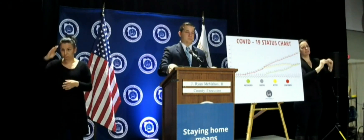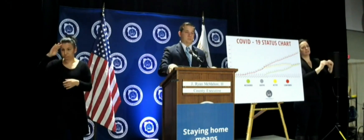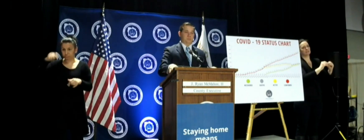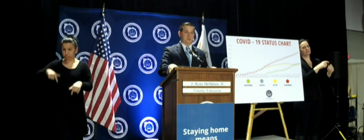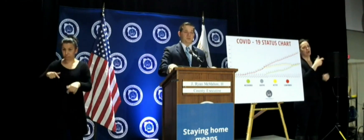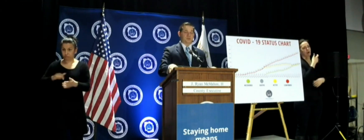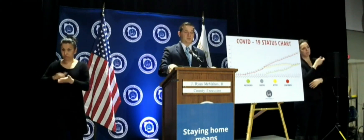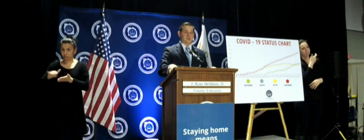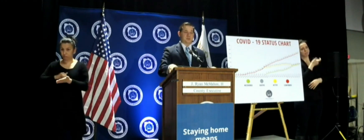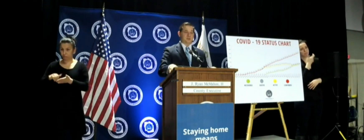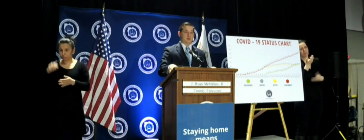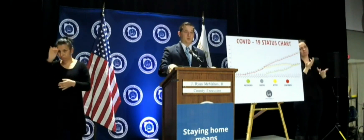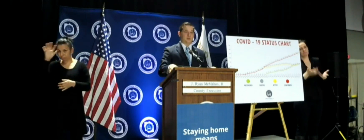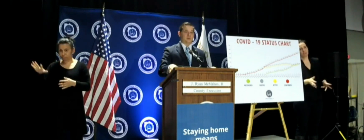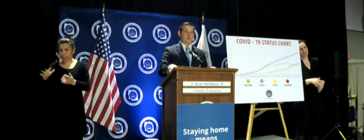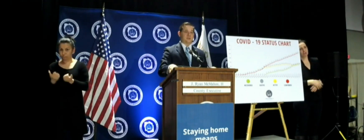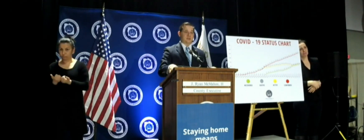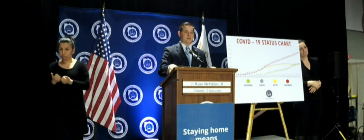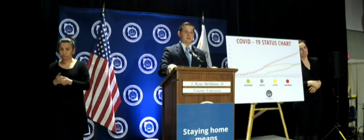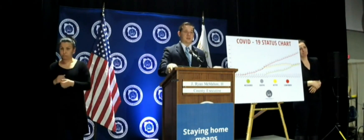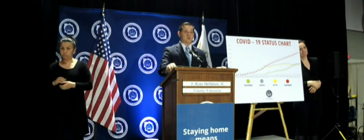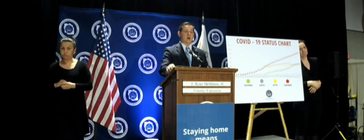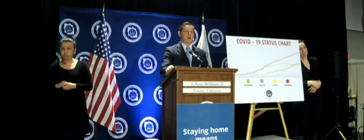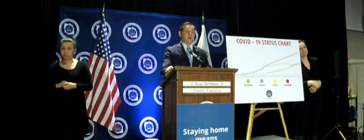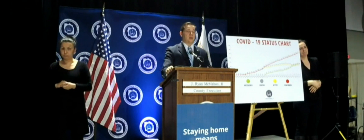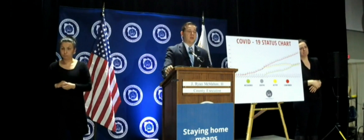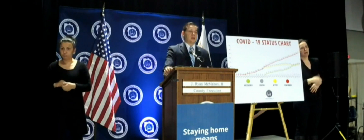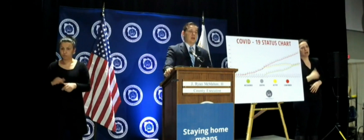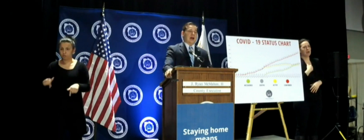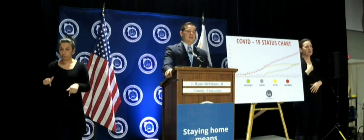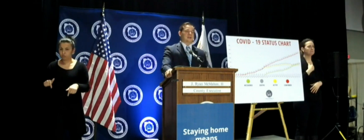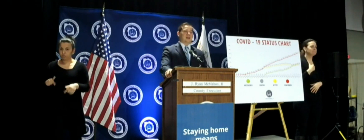I'll be interested to hear what the President has to say as well.